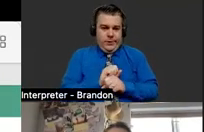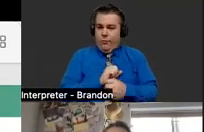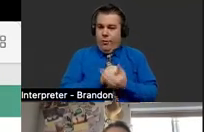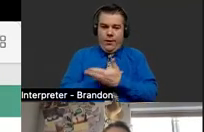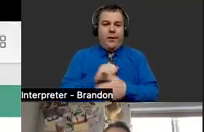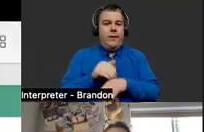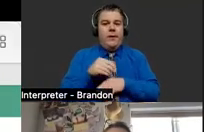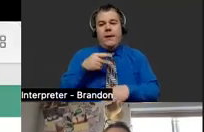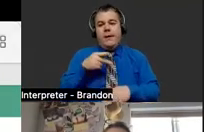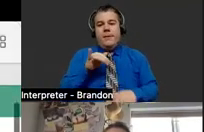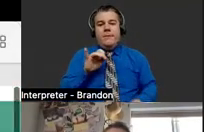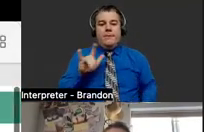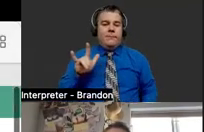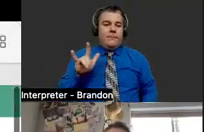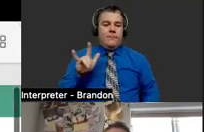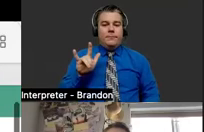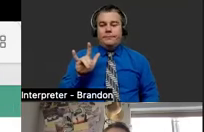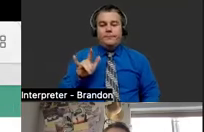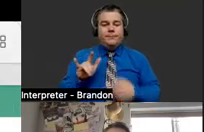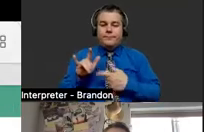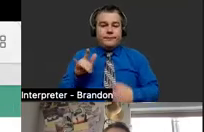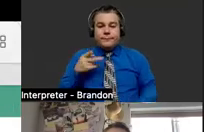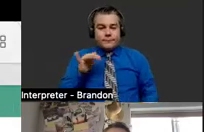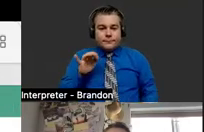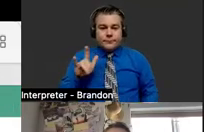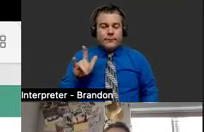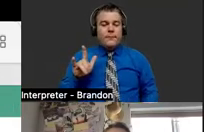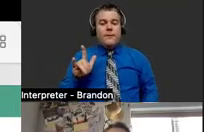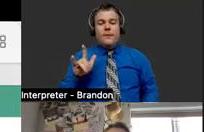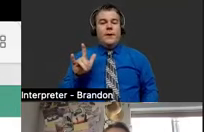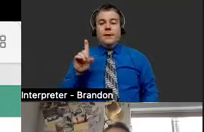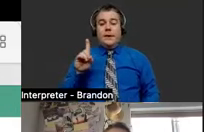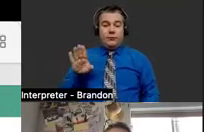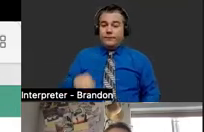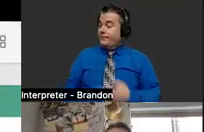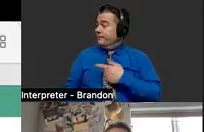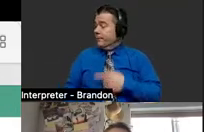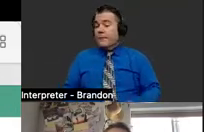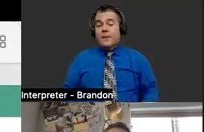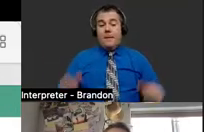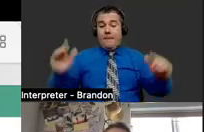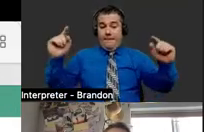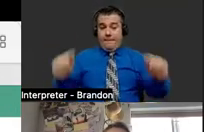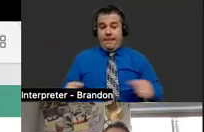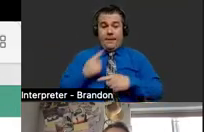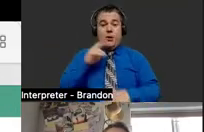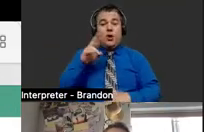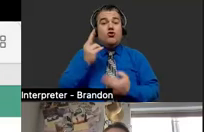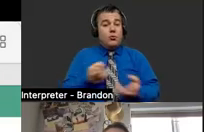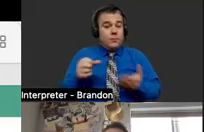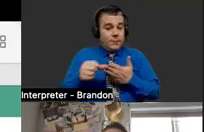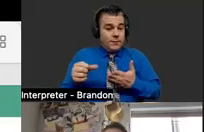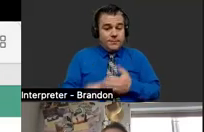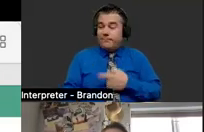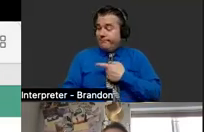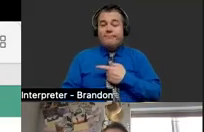pivotal. This is the pivotal dashboard. Down here where it says resource page, this will answer